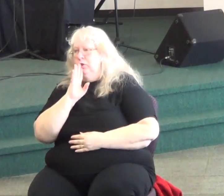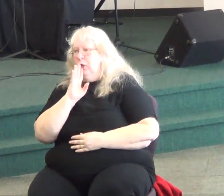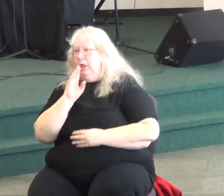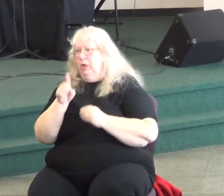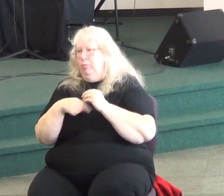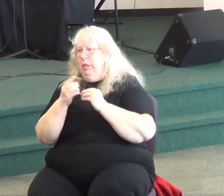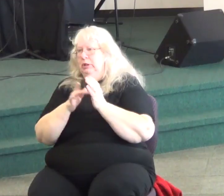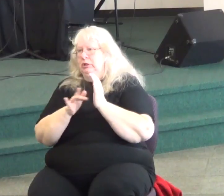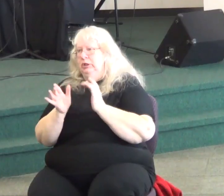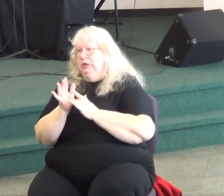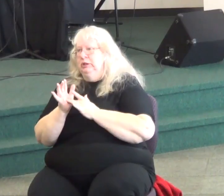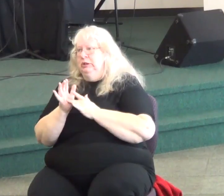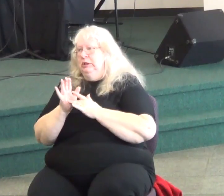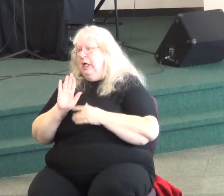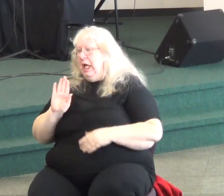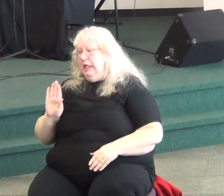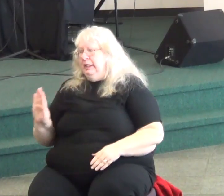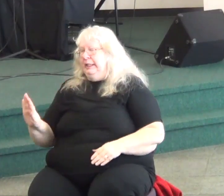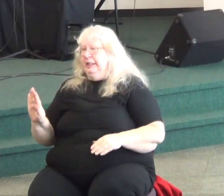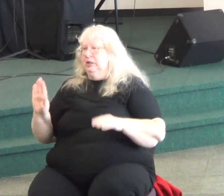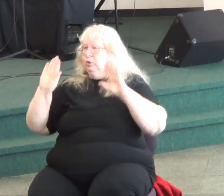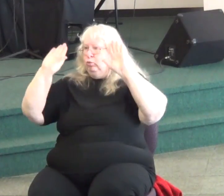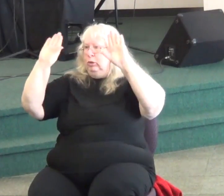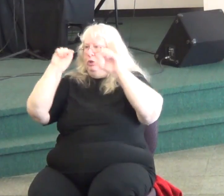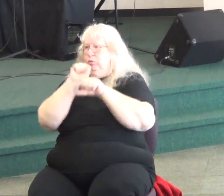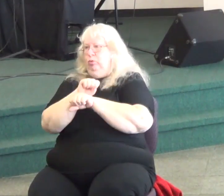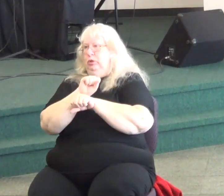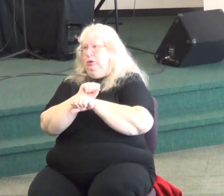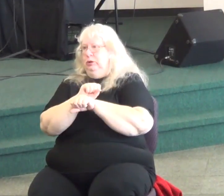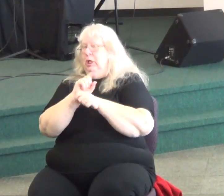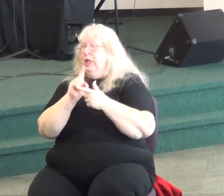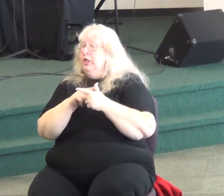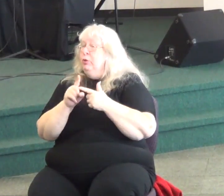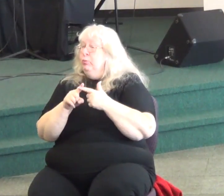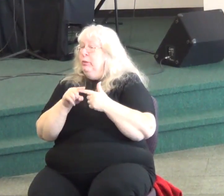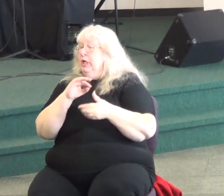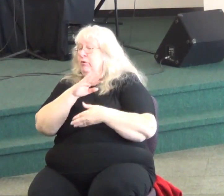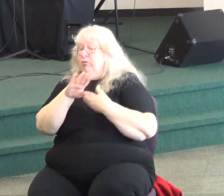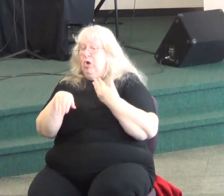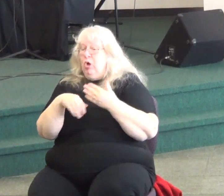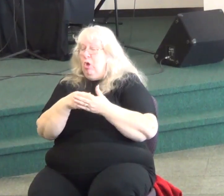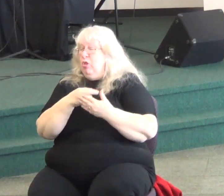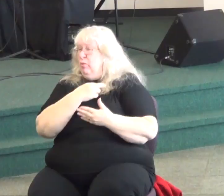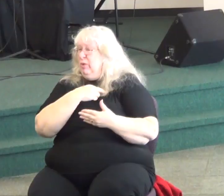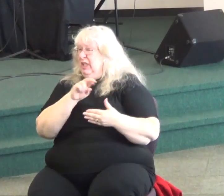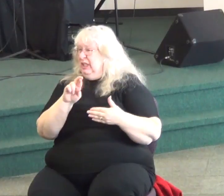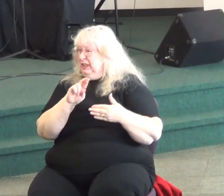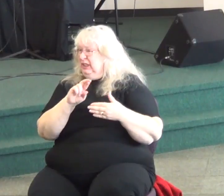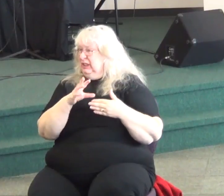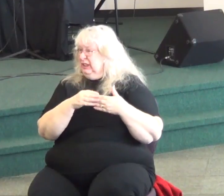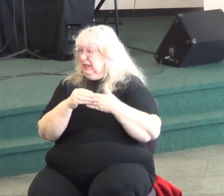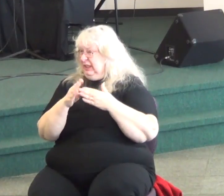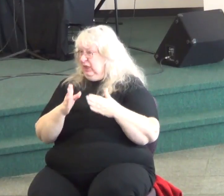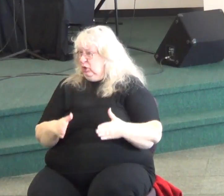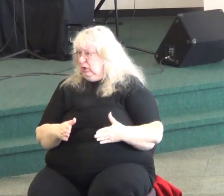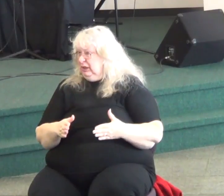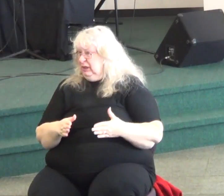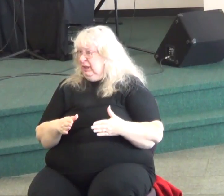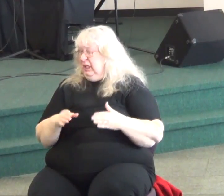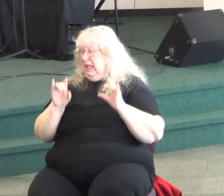And then we've got the Pharisees and the council, and they just hate him. I mean, they've plotted for almost a